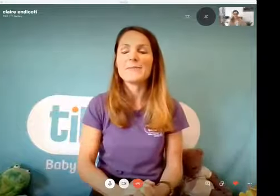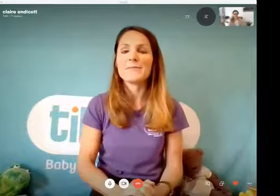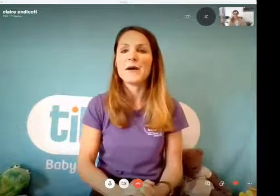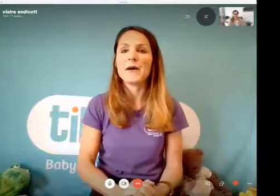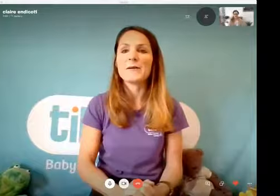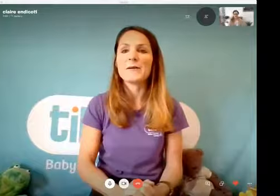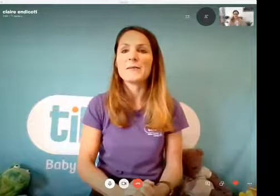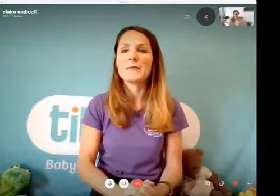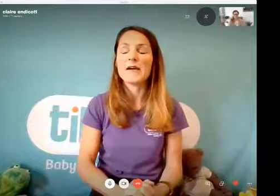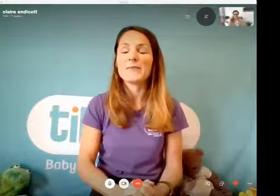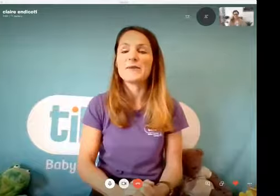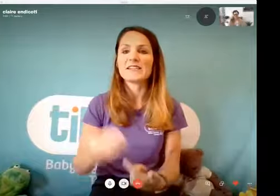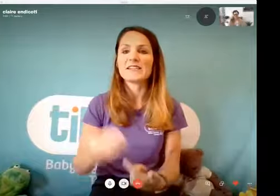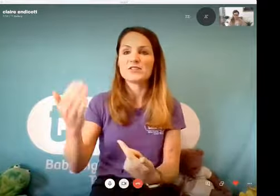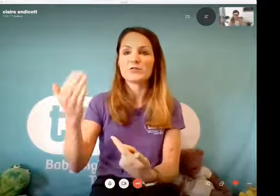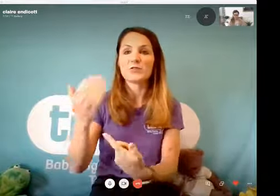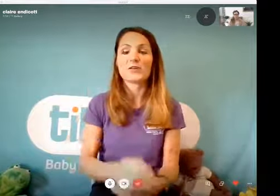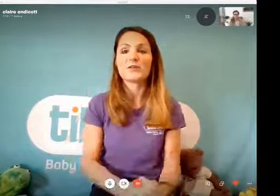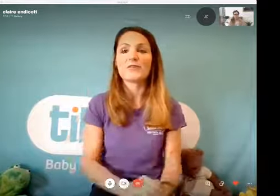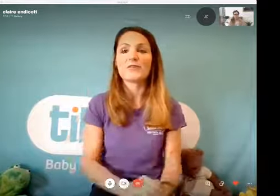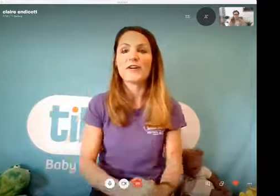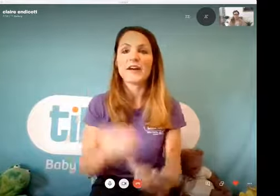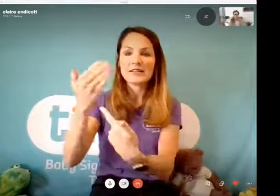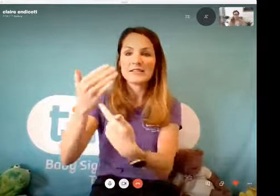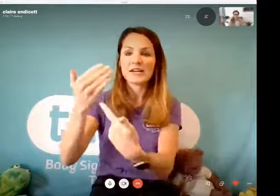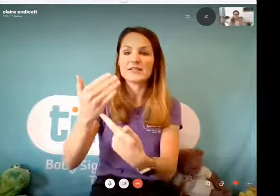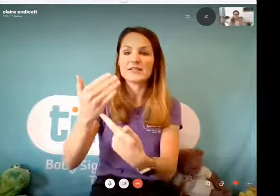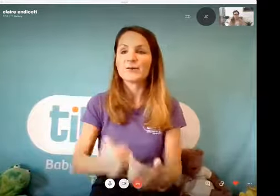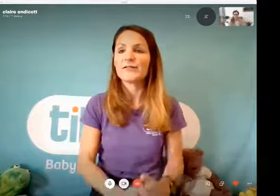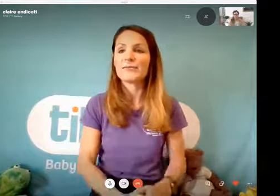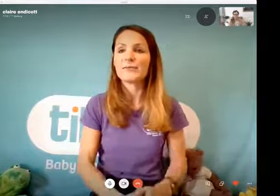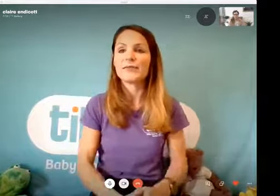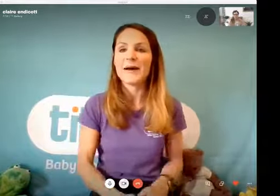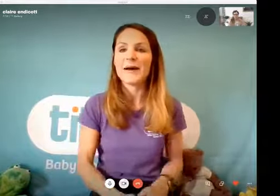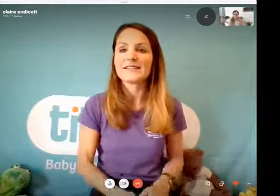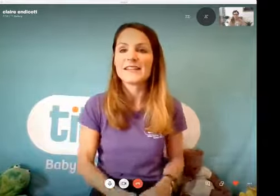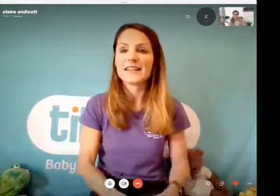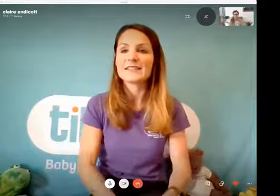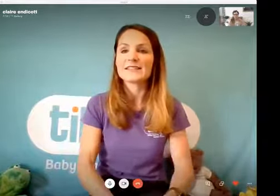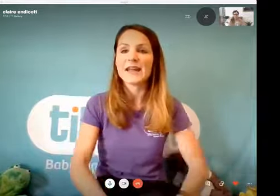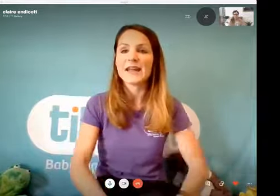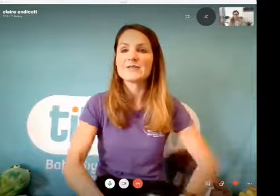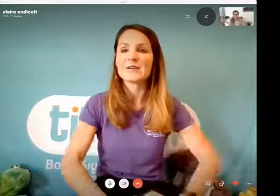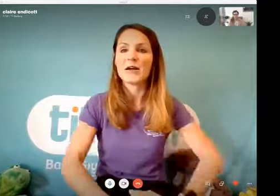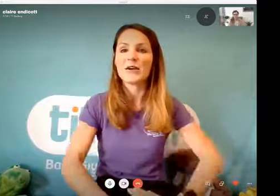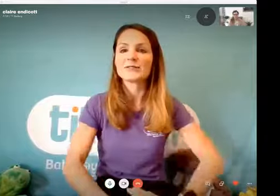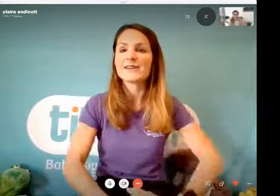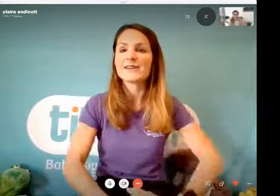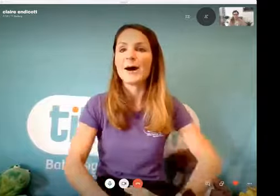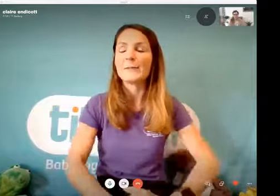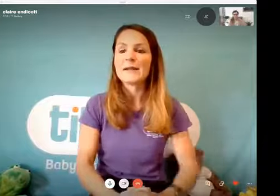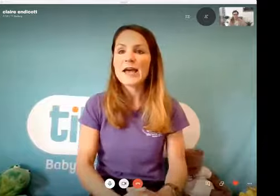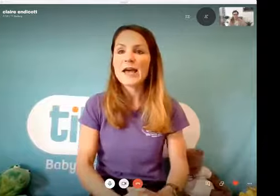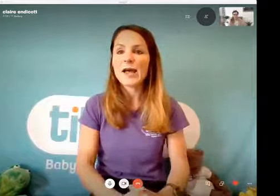I've been a teacher or the owner of Tiny Talk Loughborough for about 10 years now, so quite a long time.